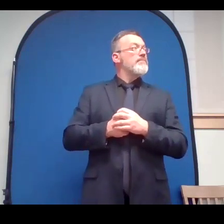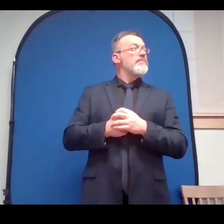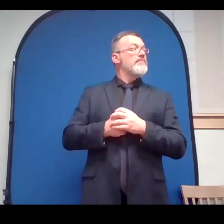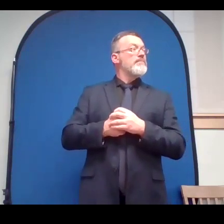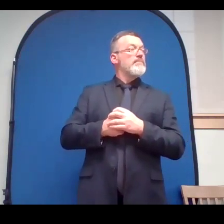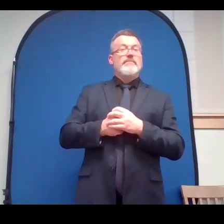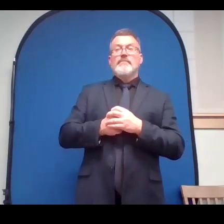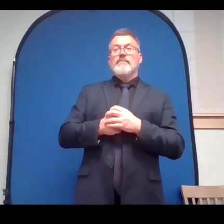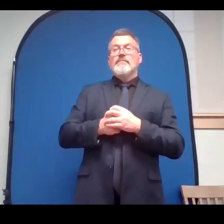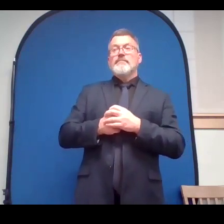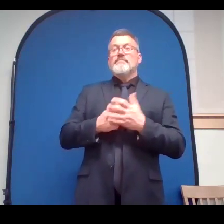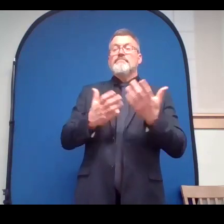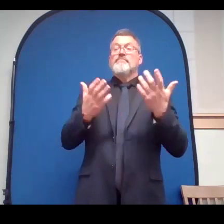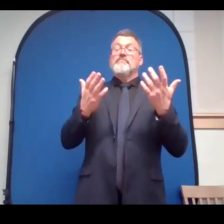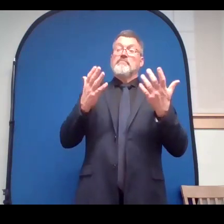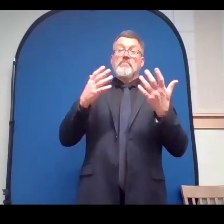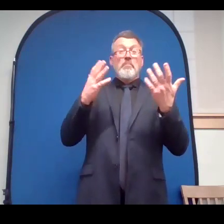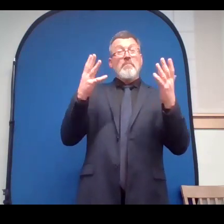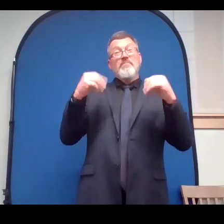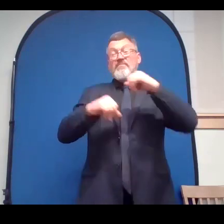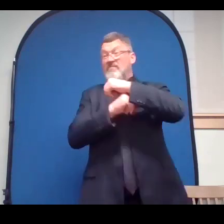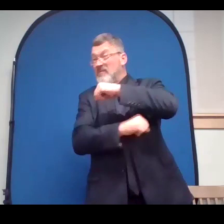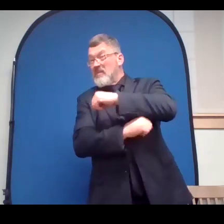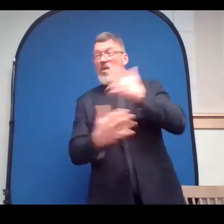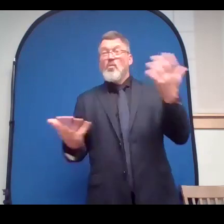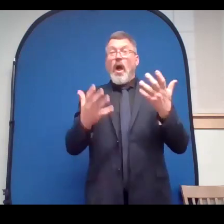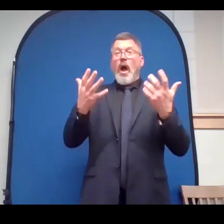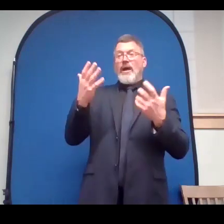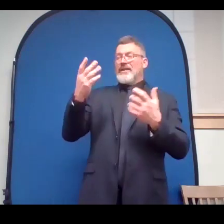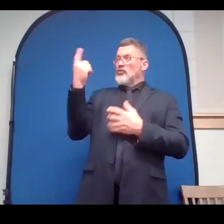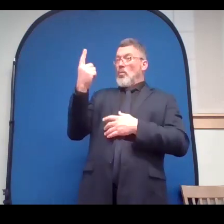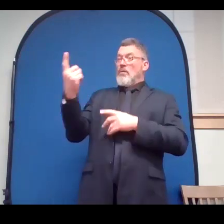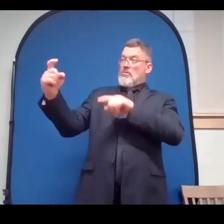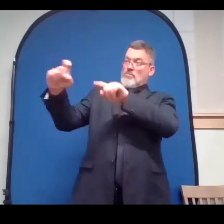Basically, what I mean is that if I had taken this call, this would have been